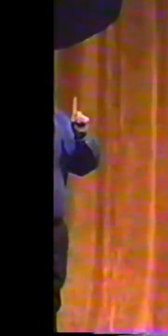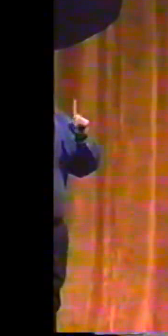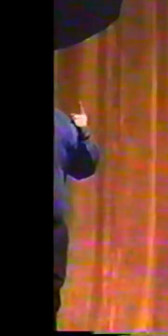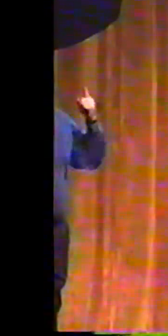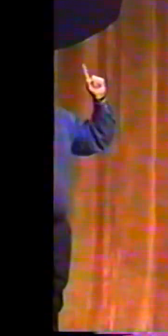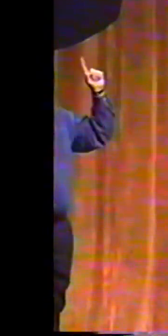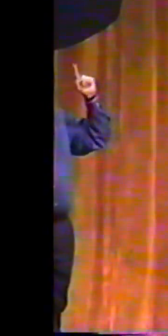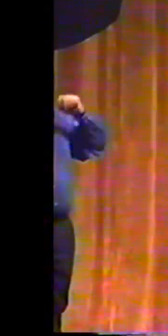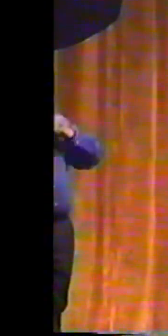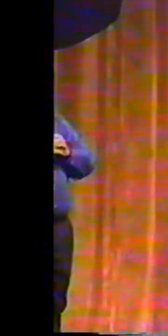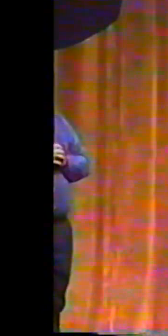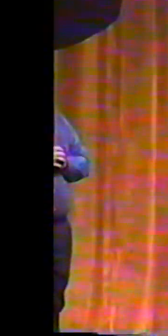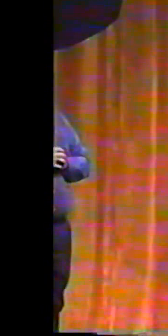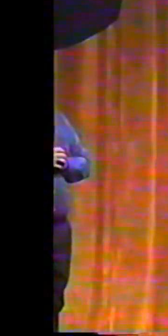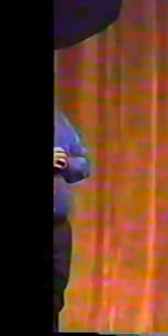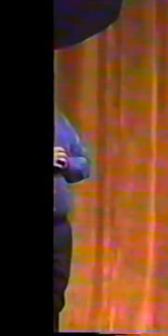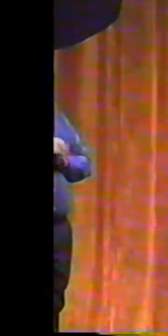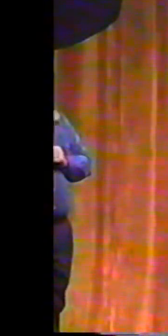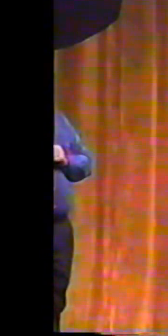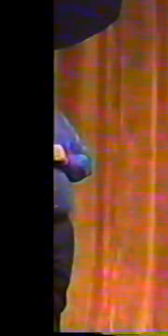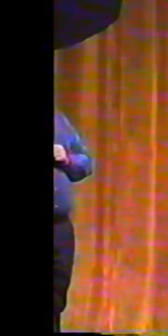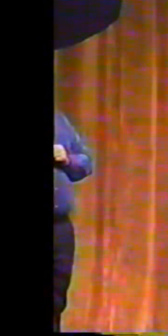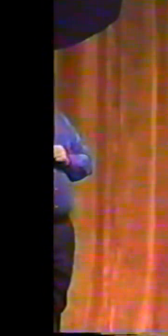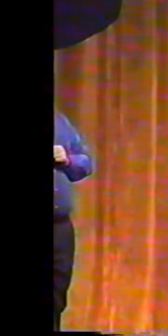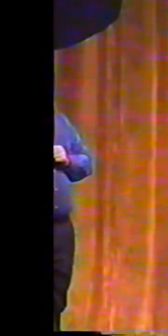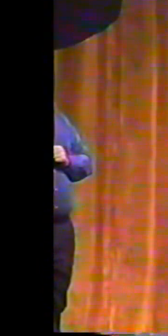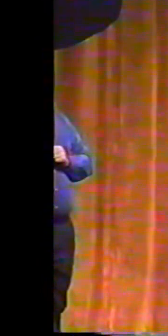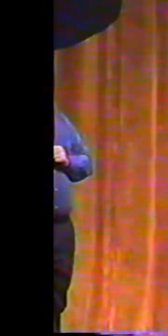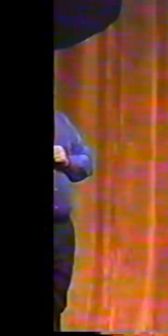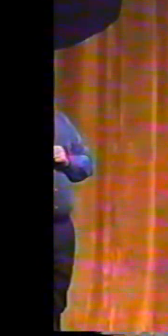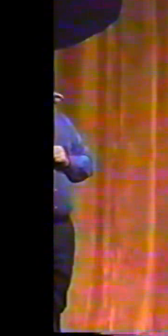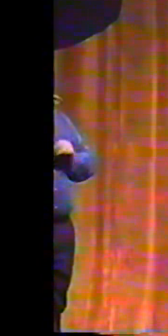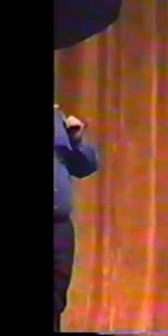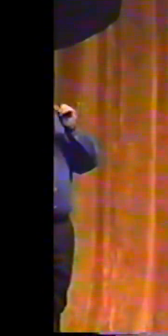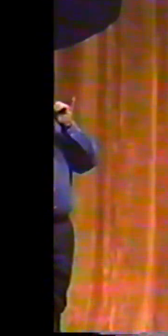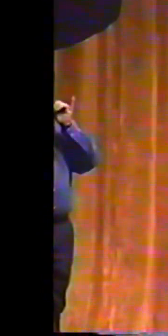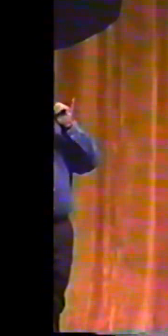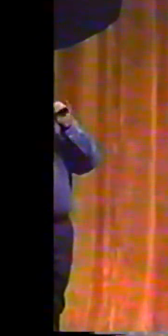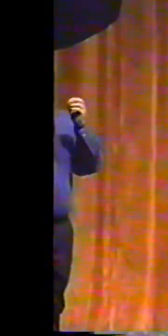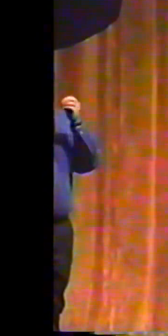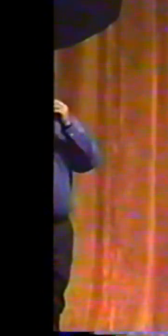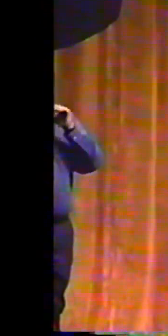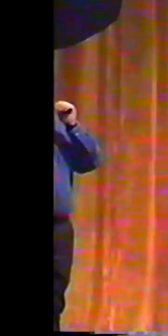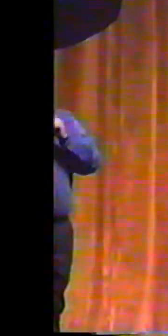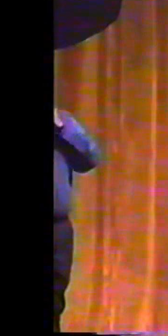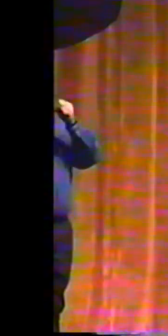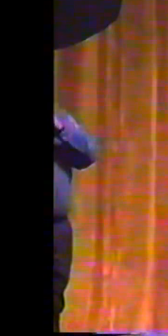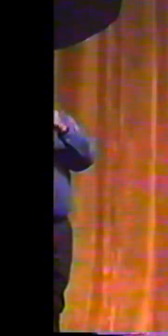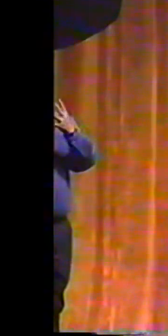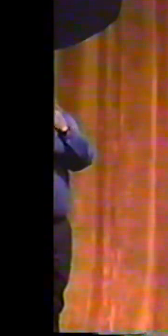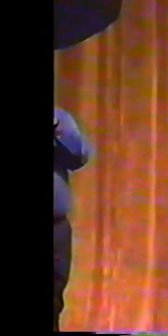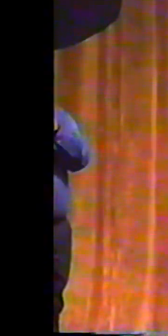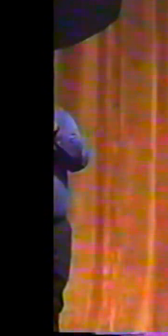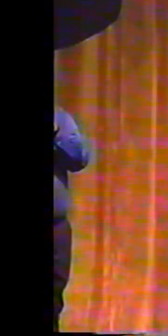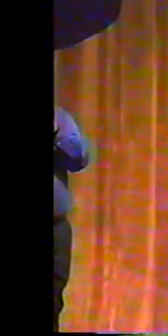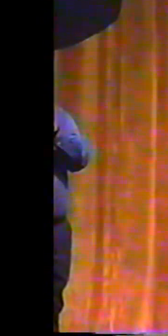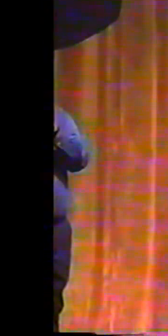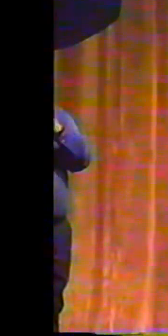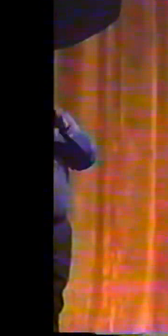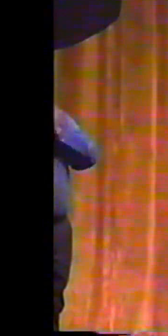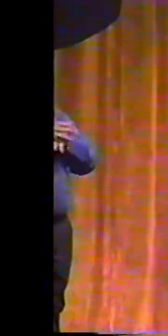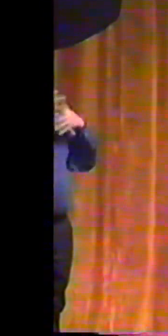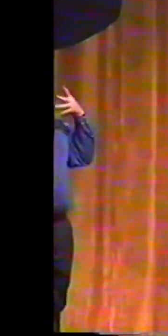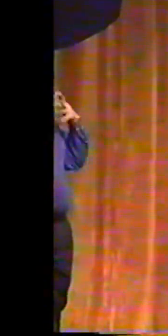So I'm not sure, but it was more than 3 years in jail for after having already served time for